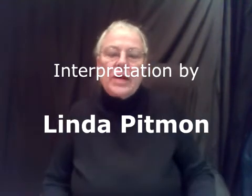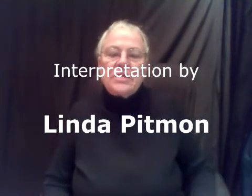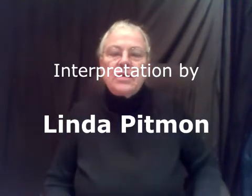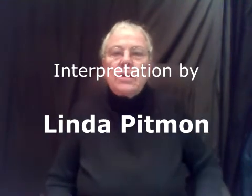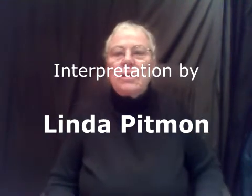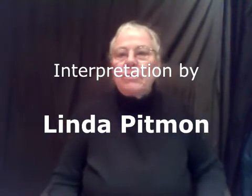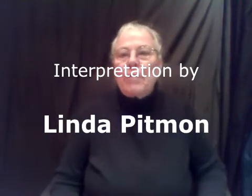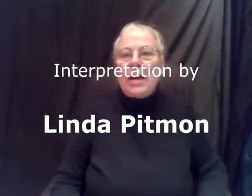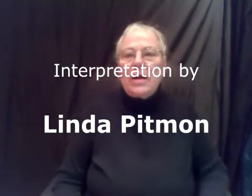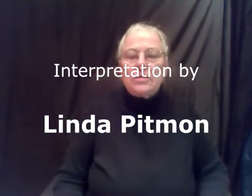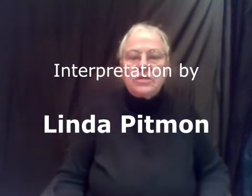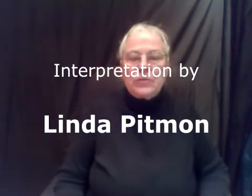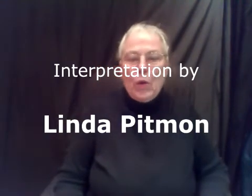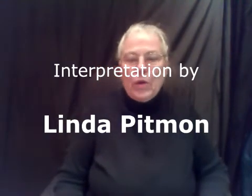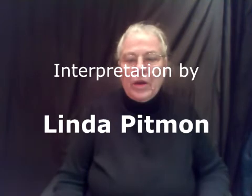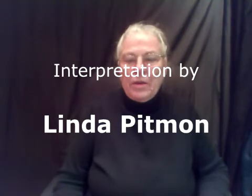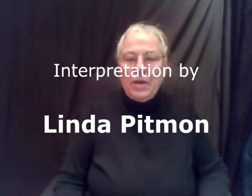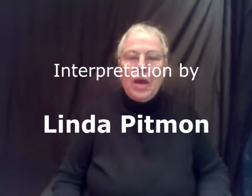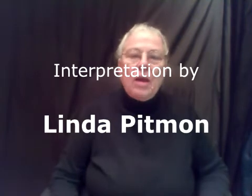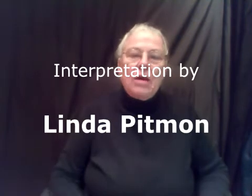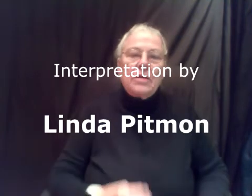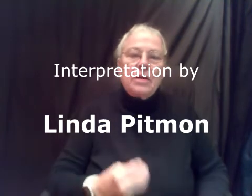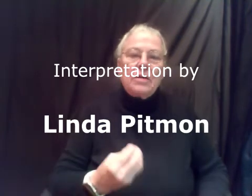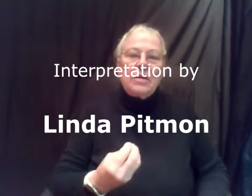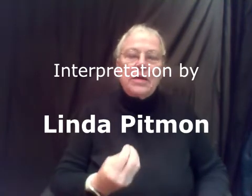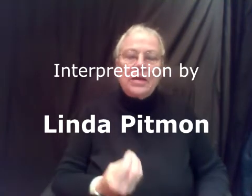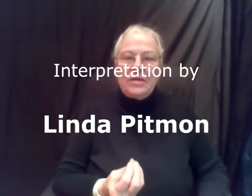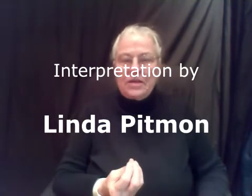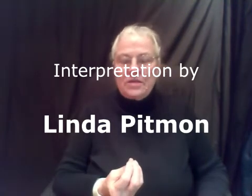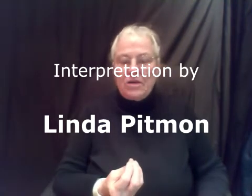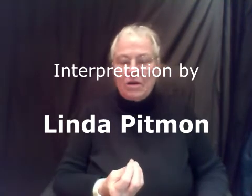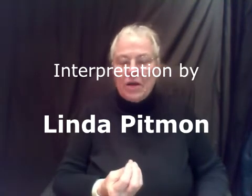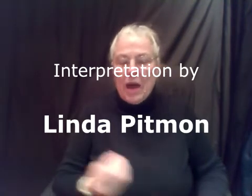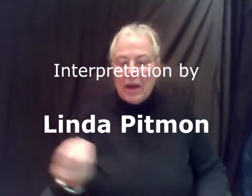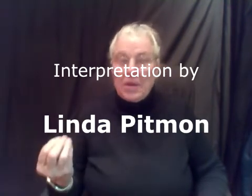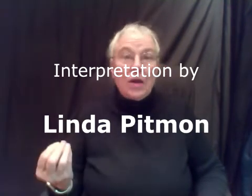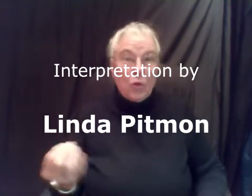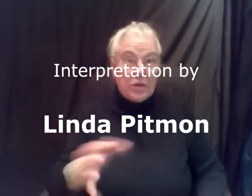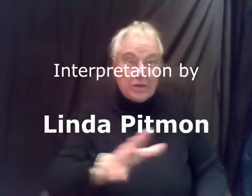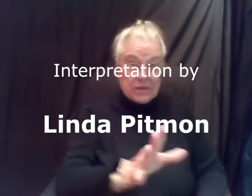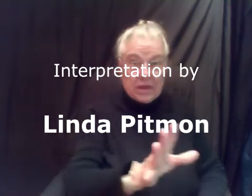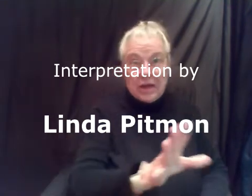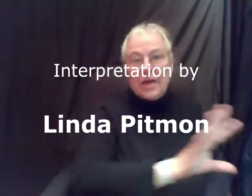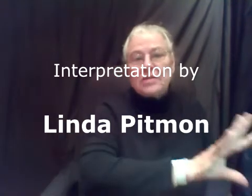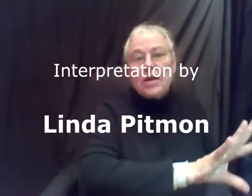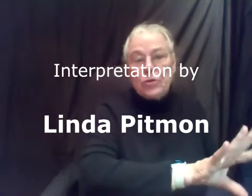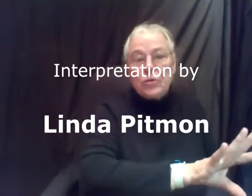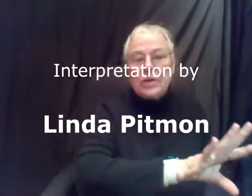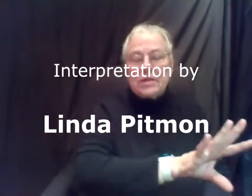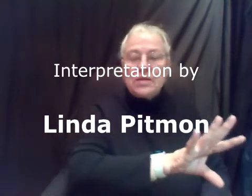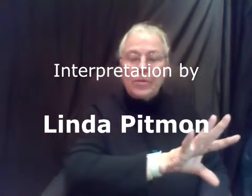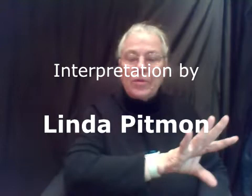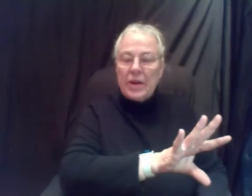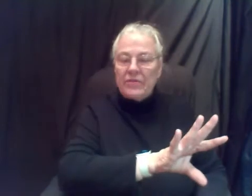Reason by Unspoken. In this song, I'm not going to sing it as I do in some of my